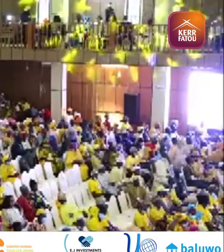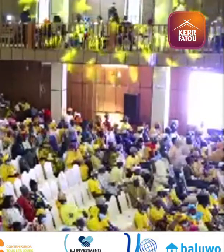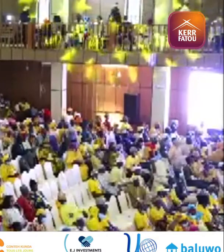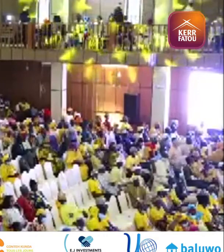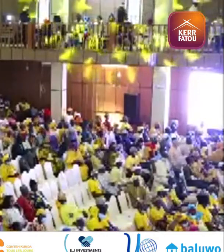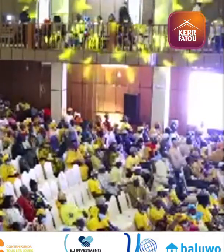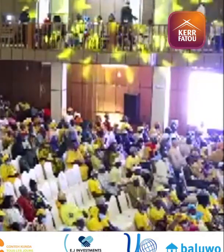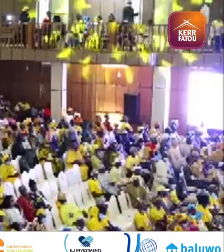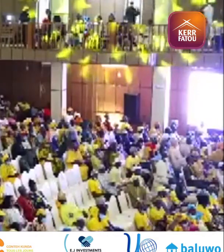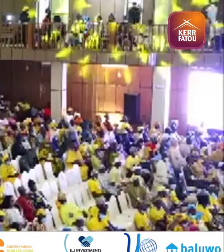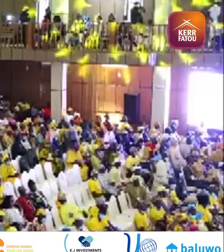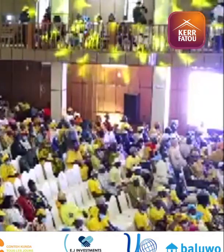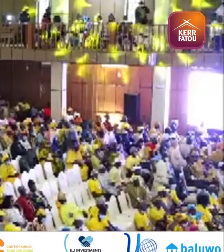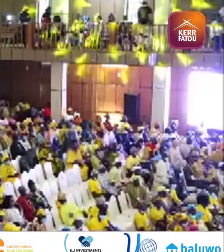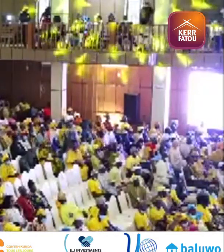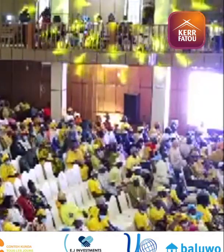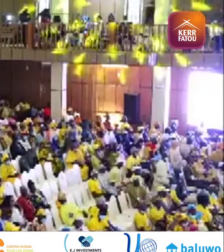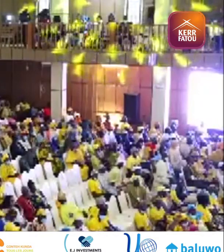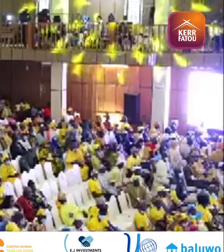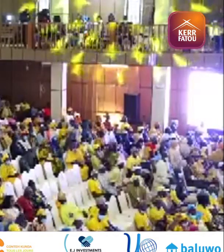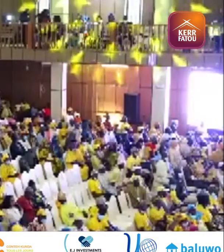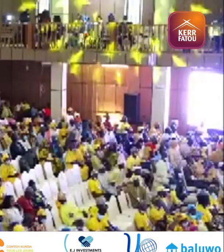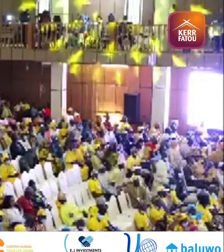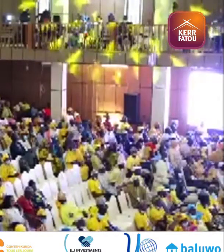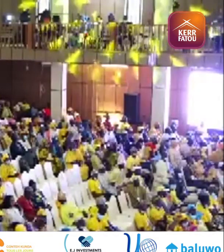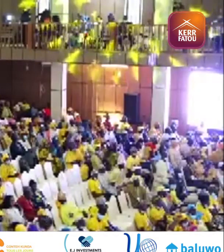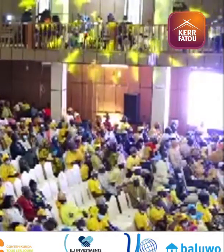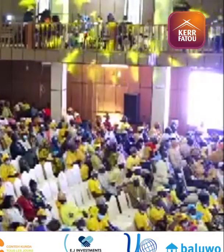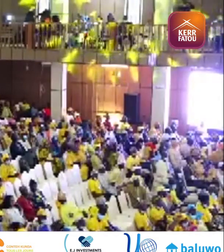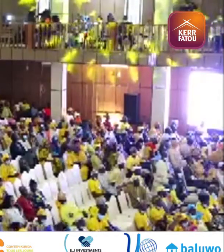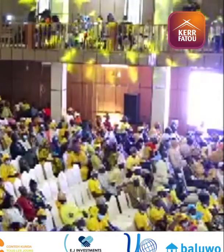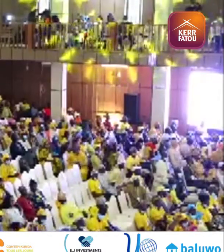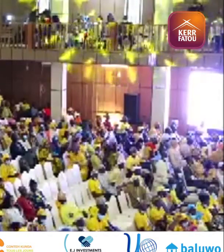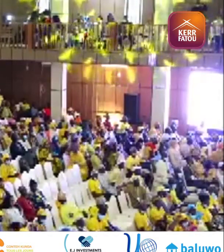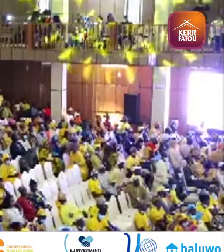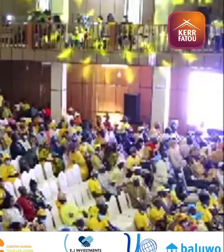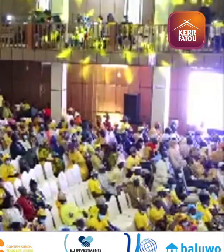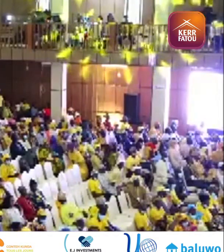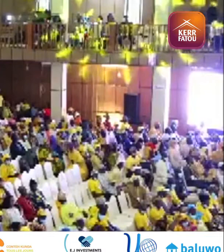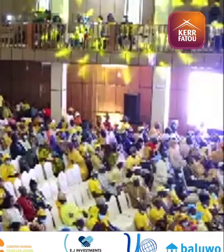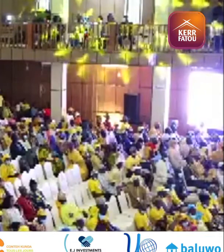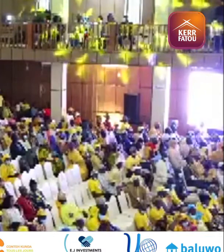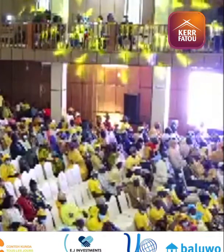I think some were saying even the mice will have their share, the rats will also have their